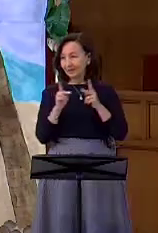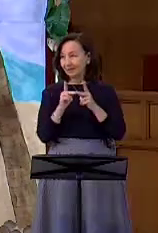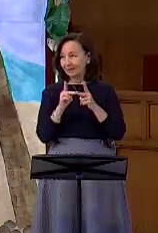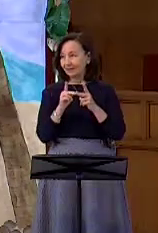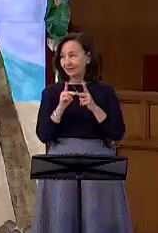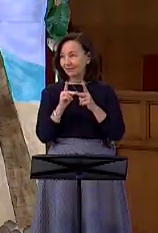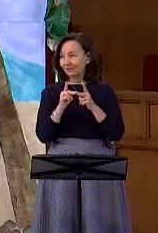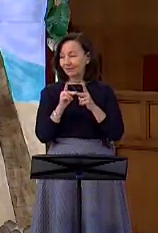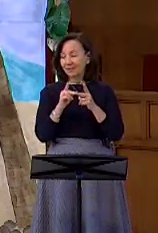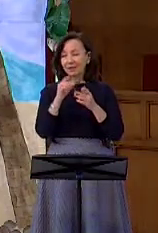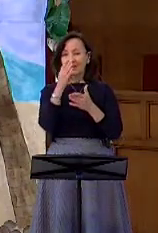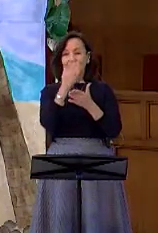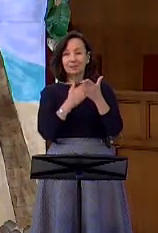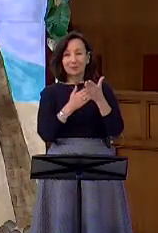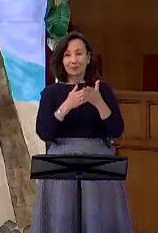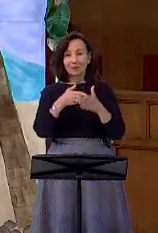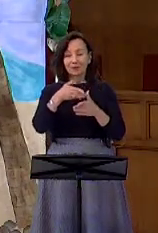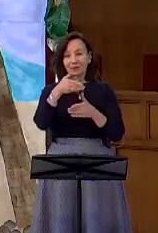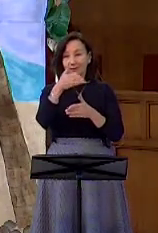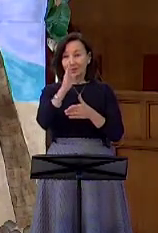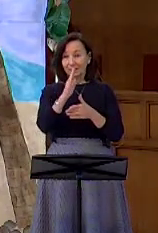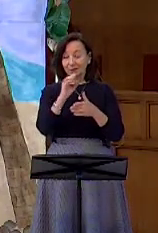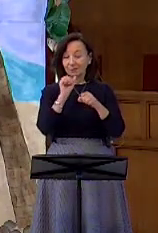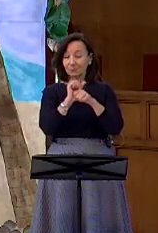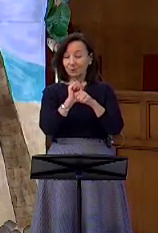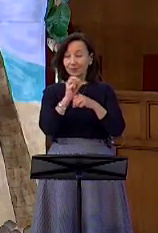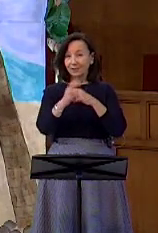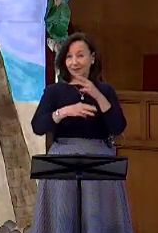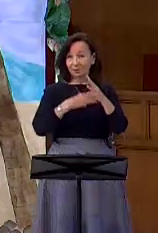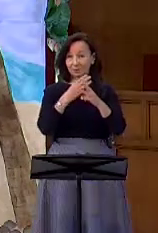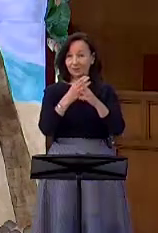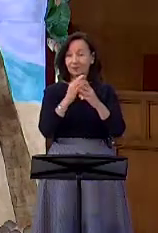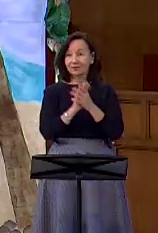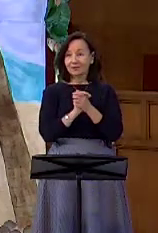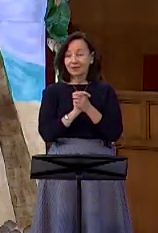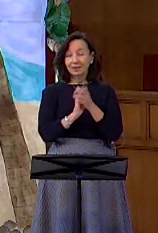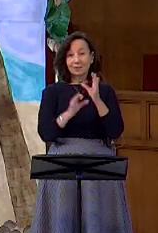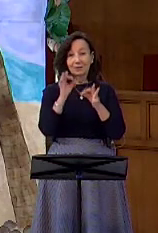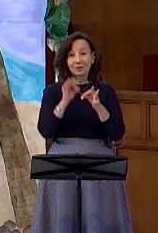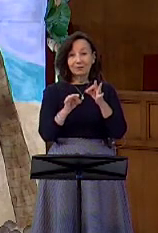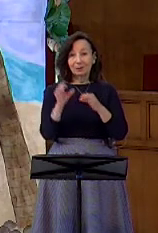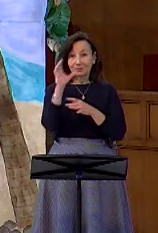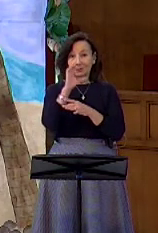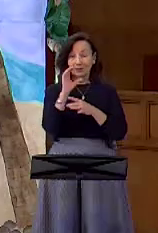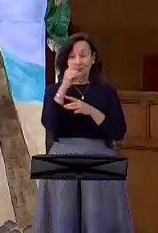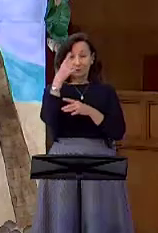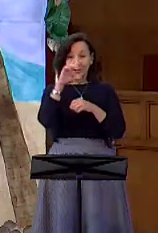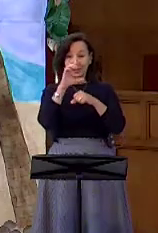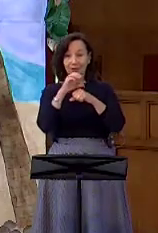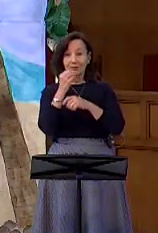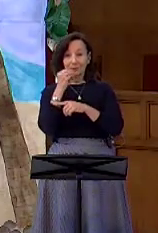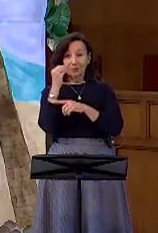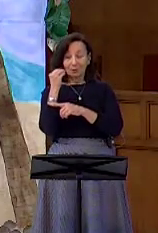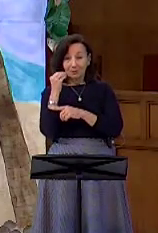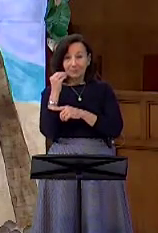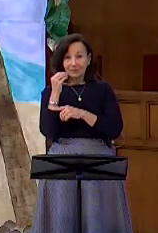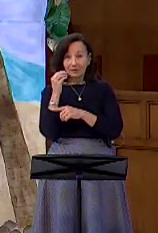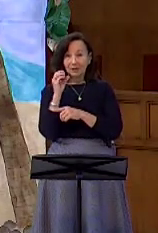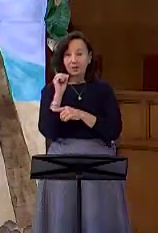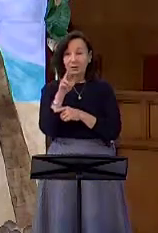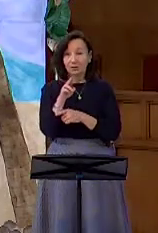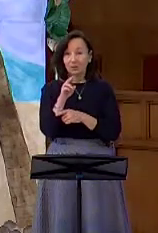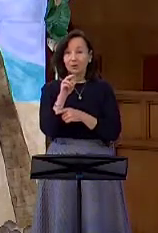be part of God's work in the world. So if you're looking for a church home or you want to